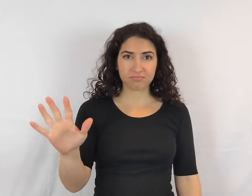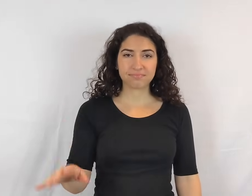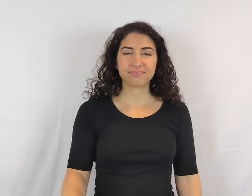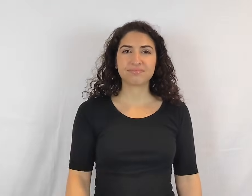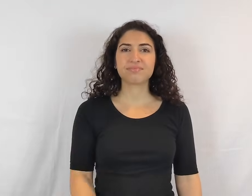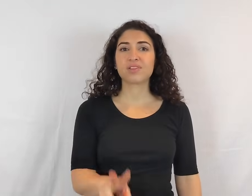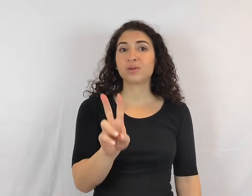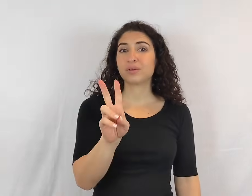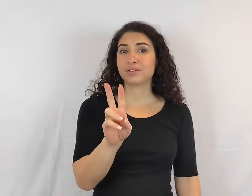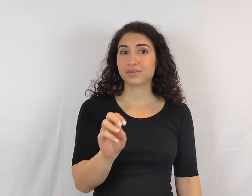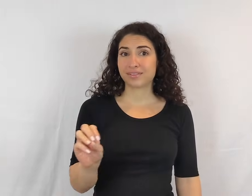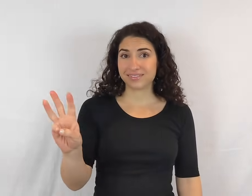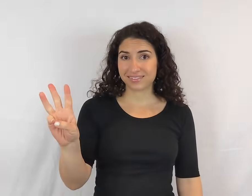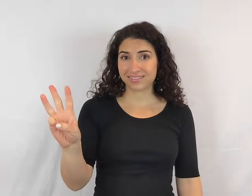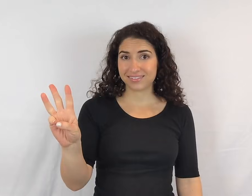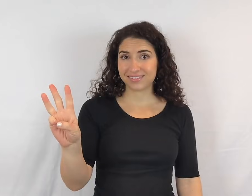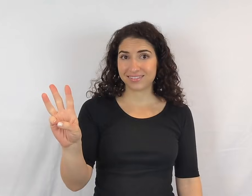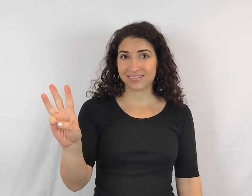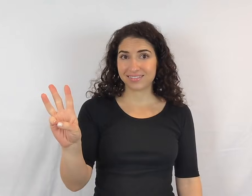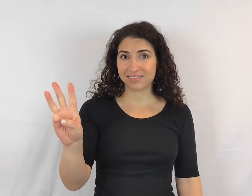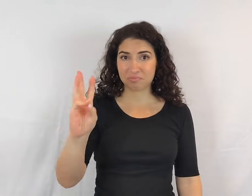2005, 2006,